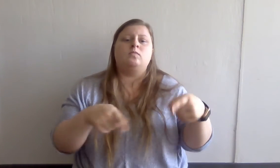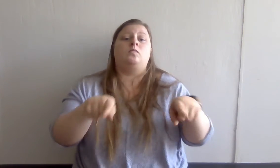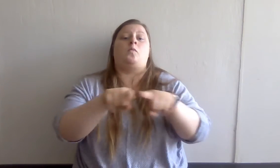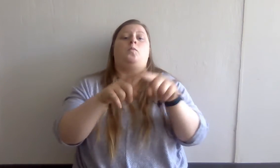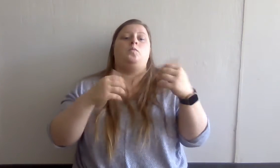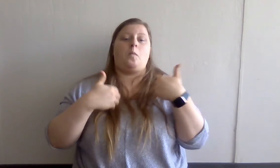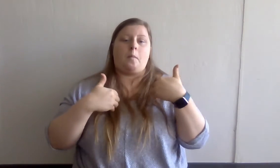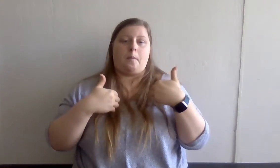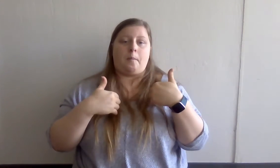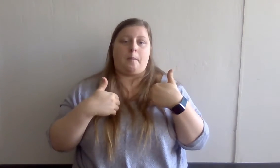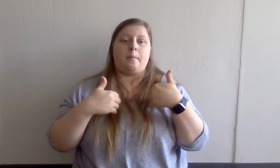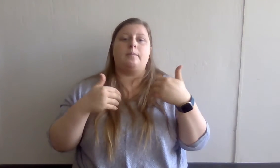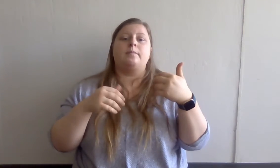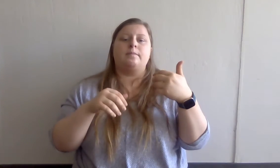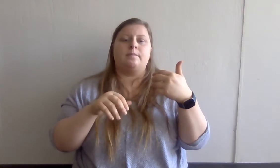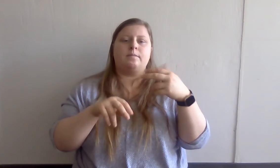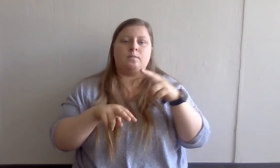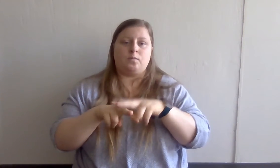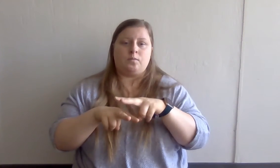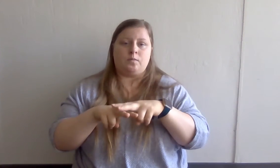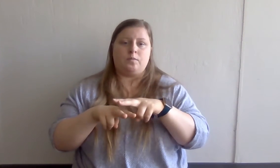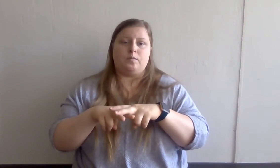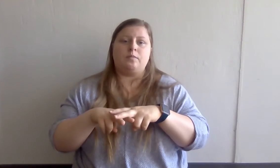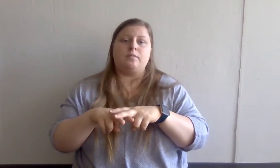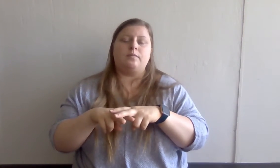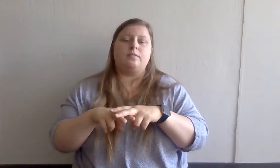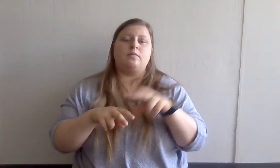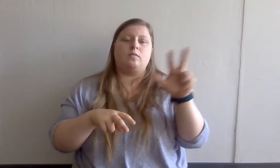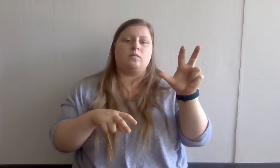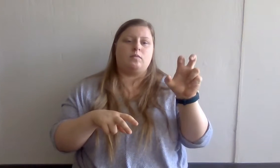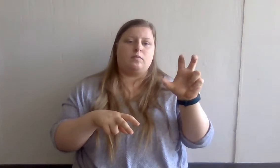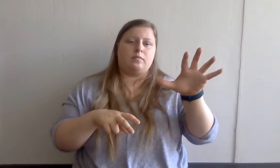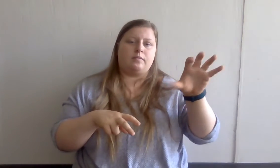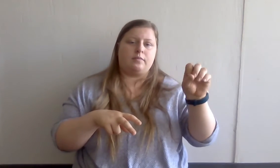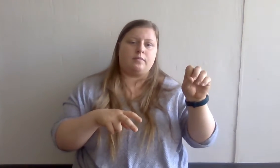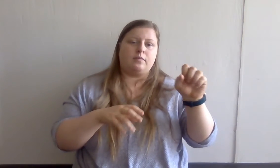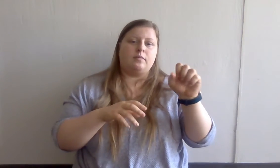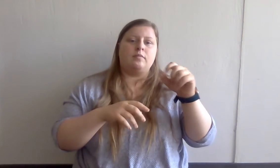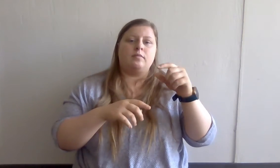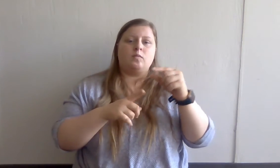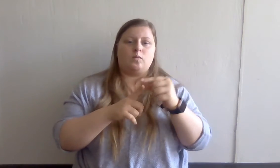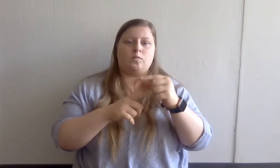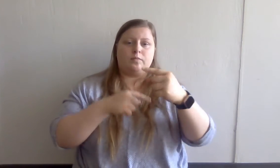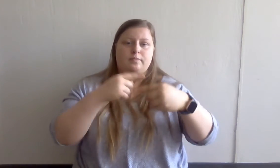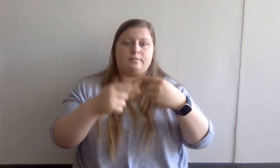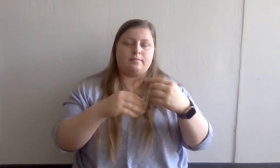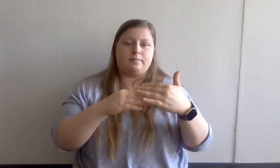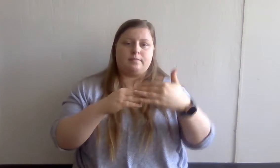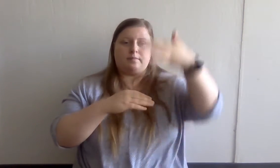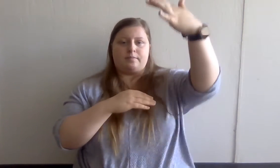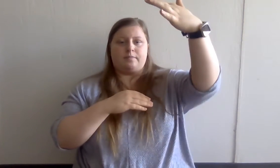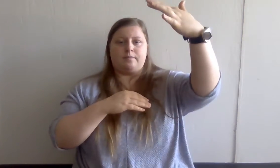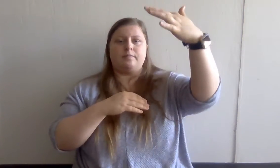They can respond to questions and also have a vocabulary of 350 word signs or